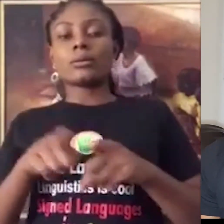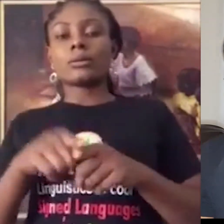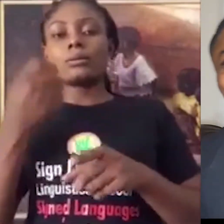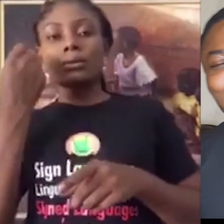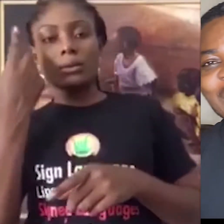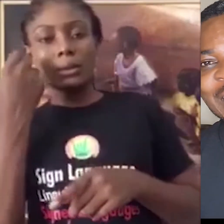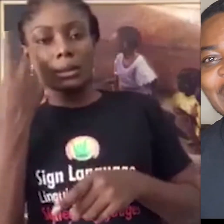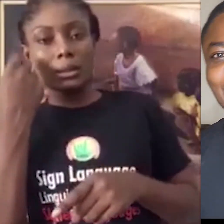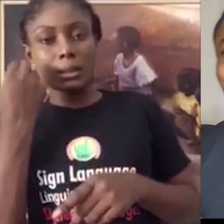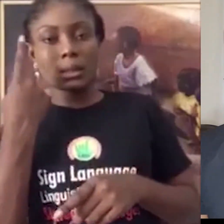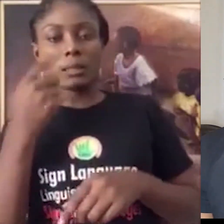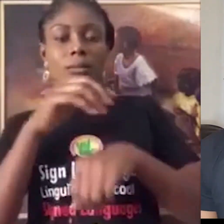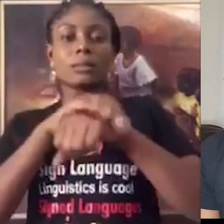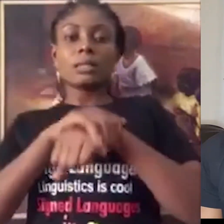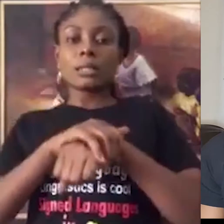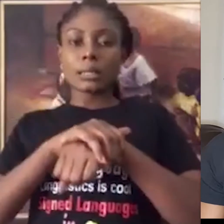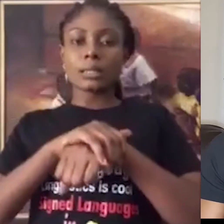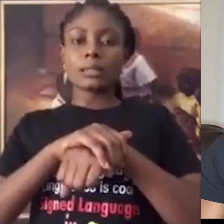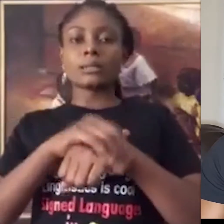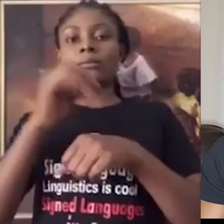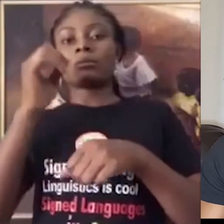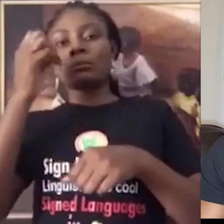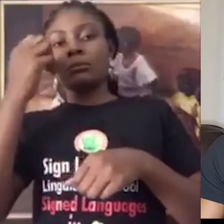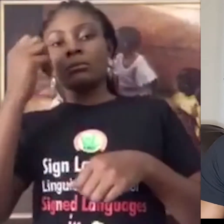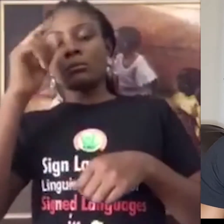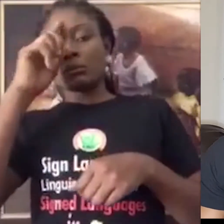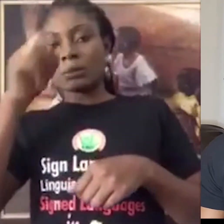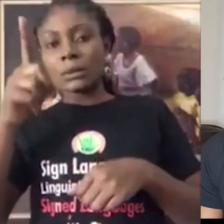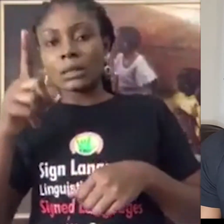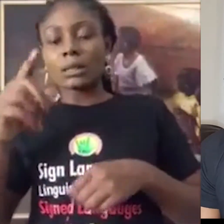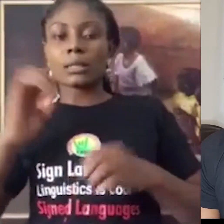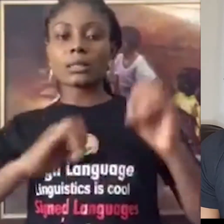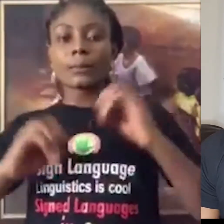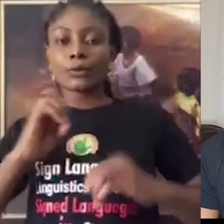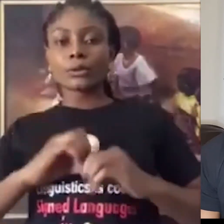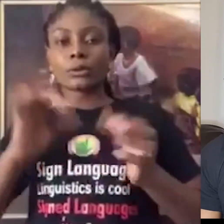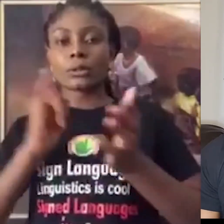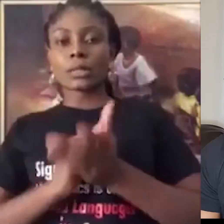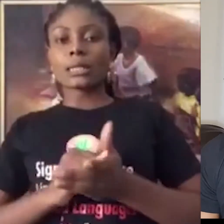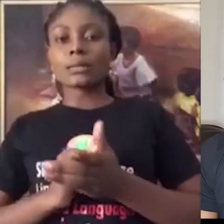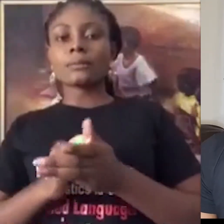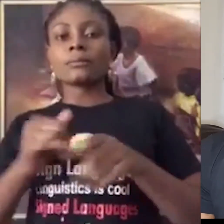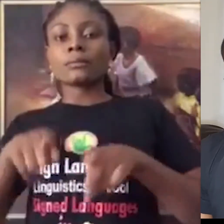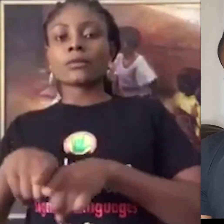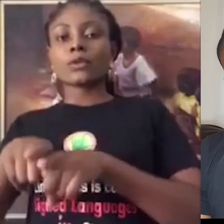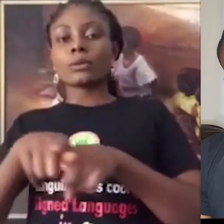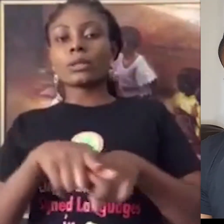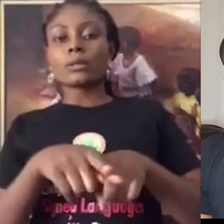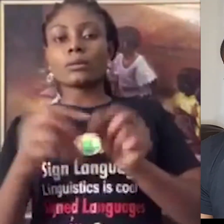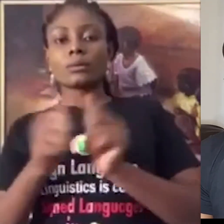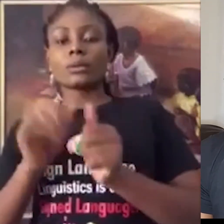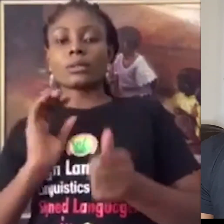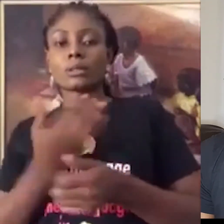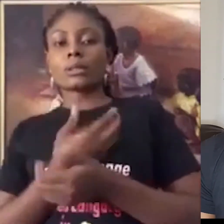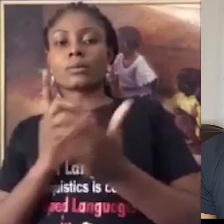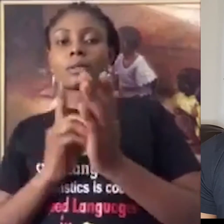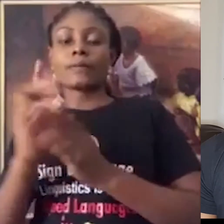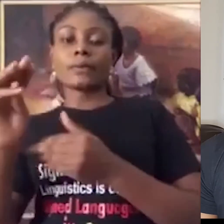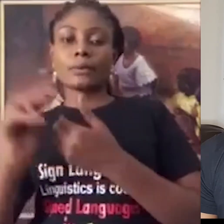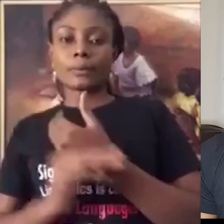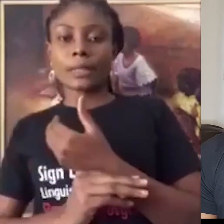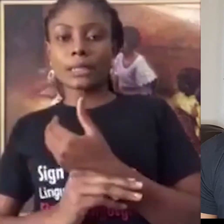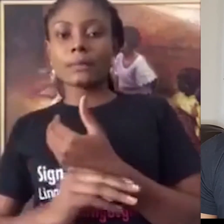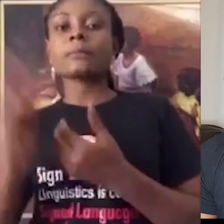cognition and intellect and emotion and everything that goes along with our